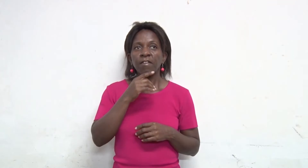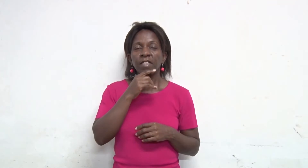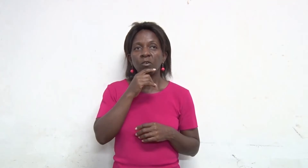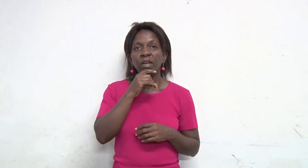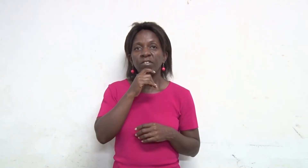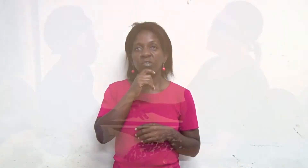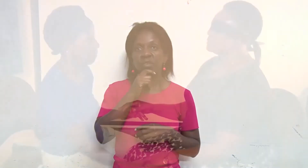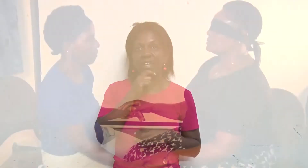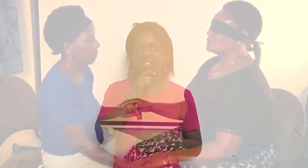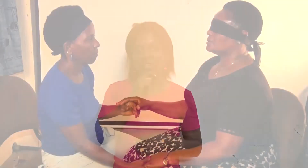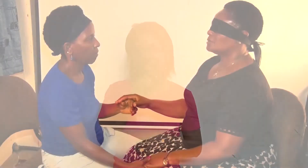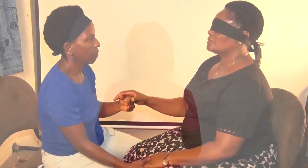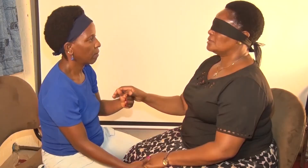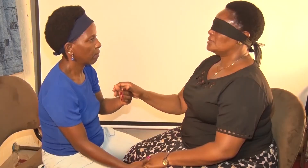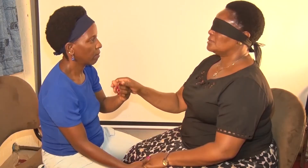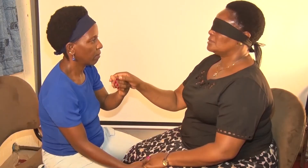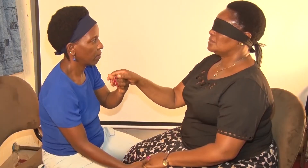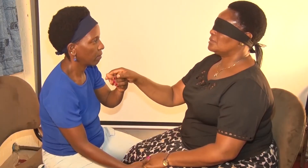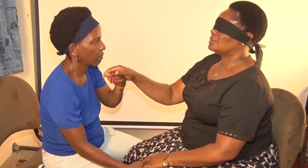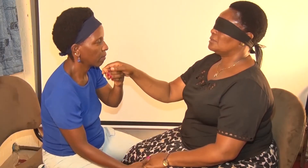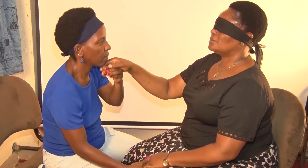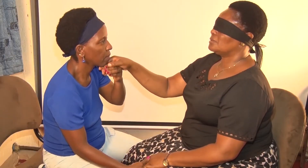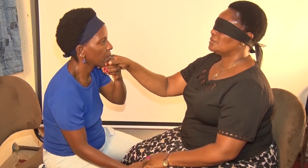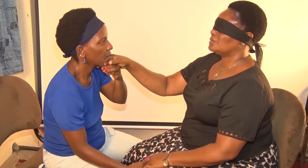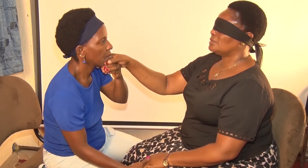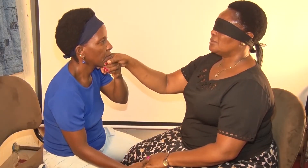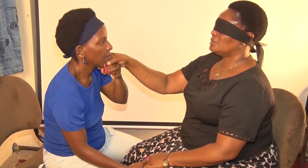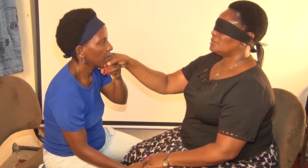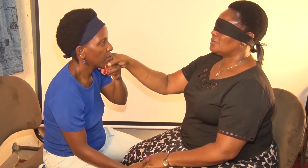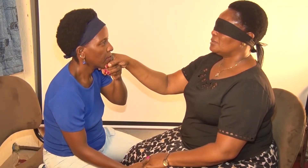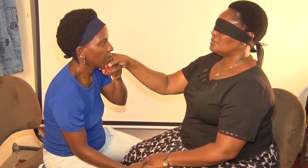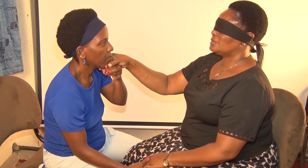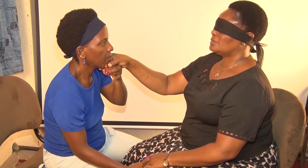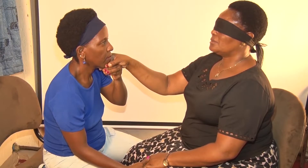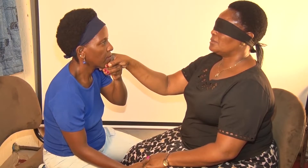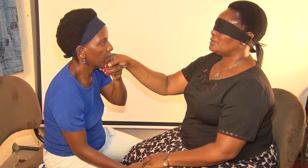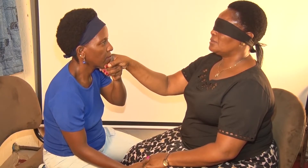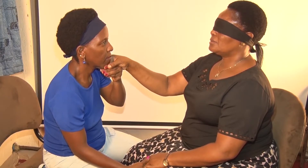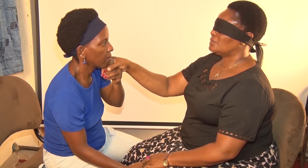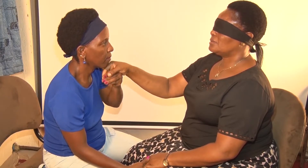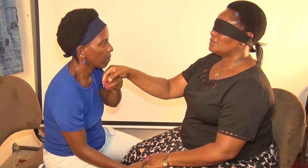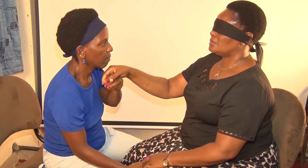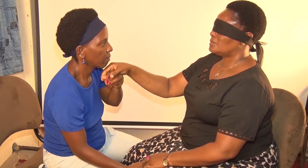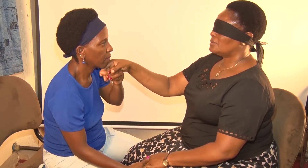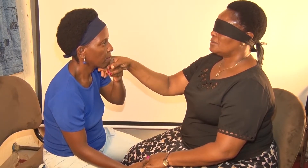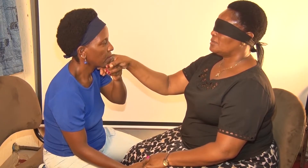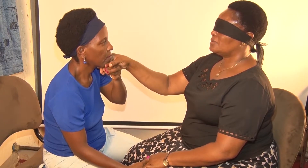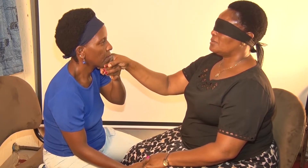Father requires you to touch the chin and then down your abdomen.